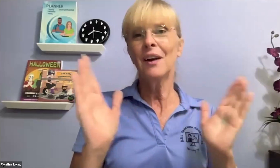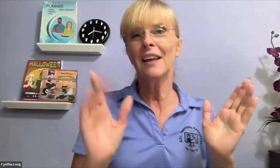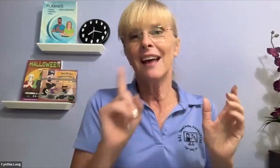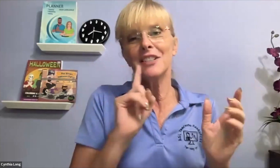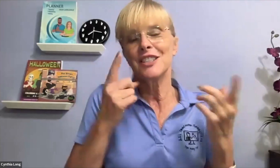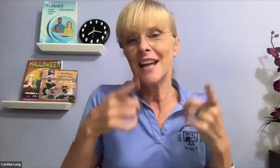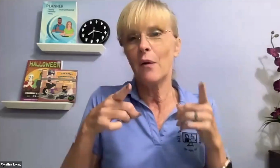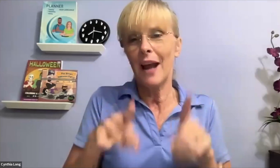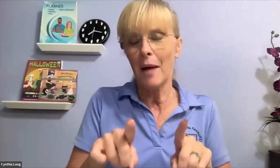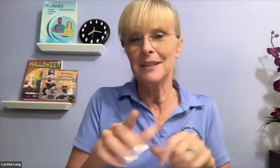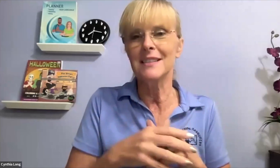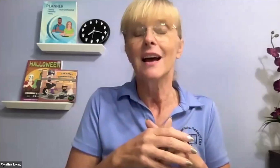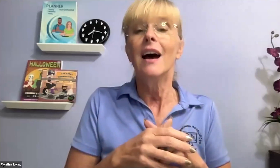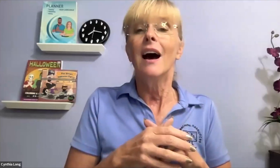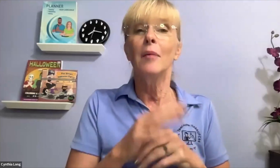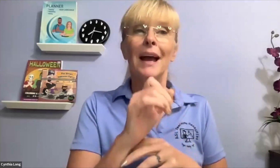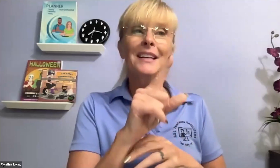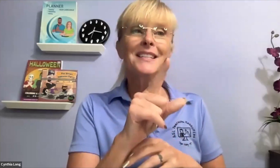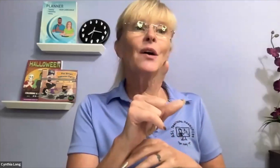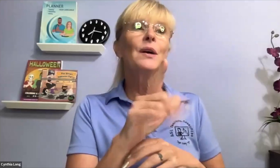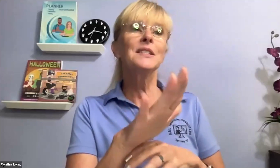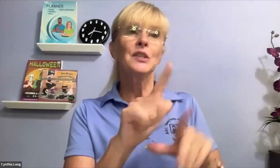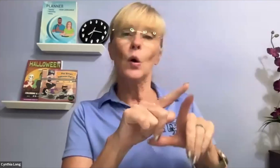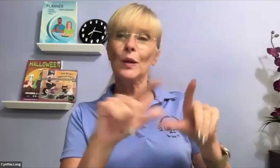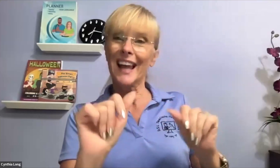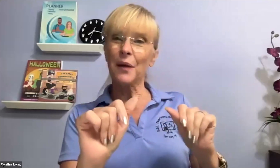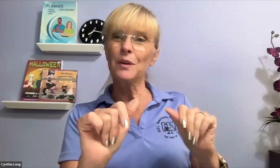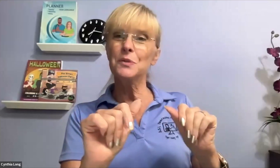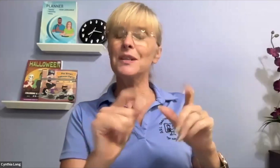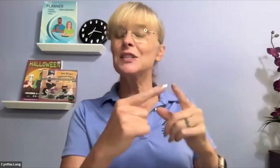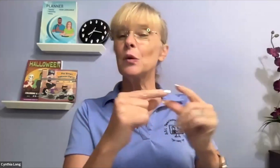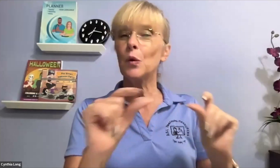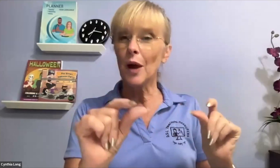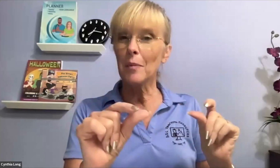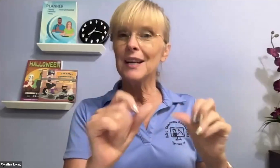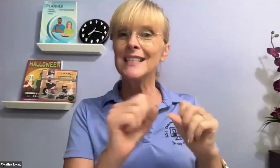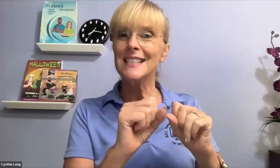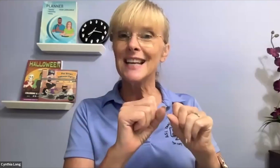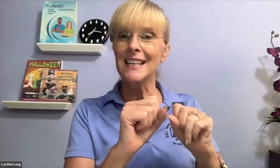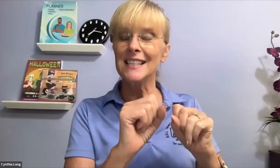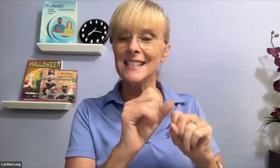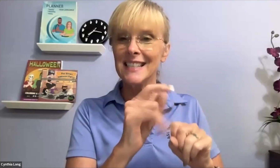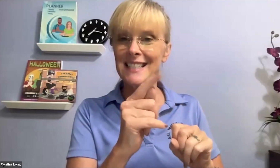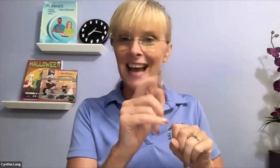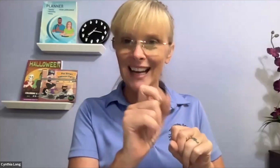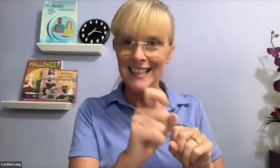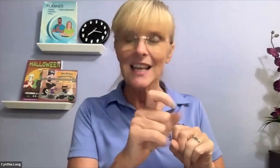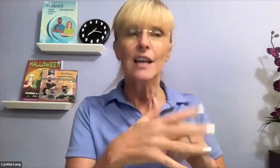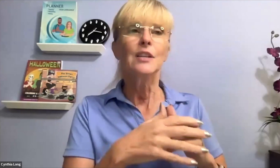Okay, that's just how it happens. ASL is its own language with its own grammar and syntax.